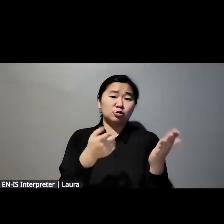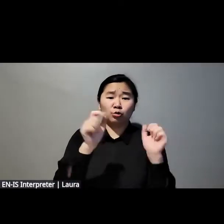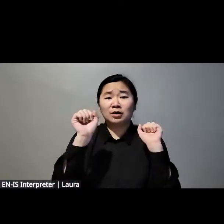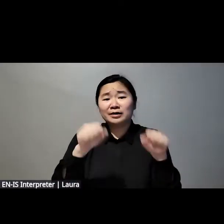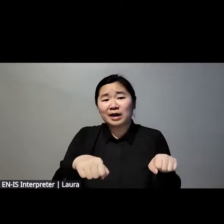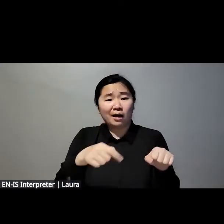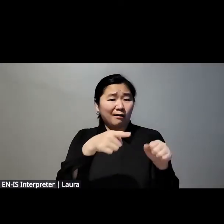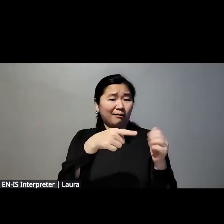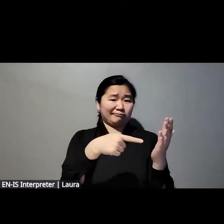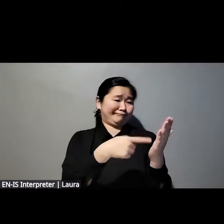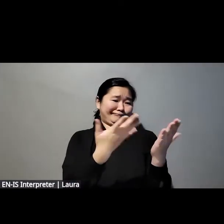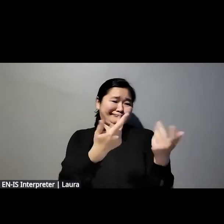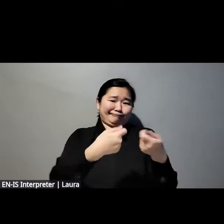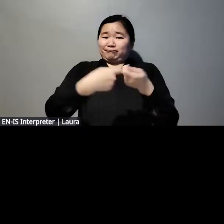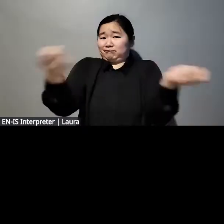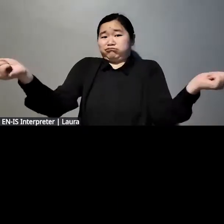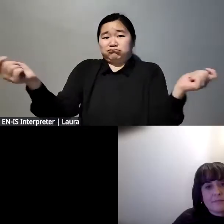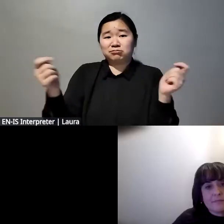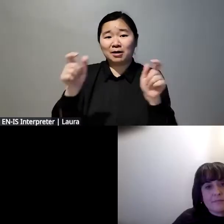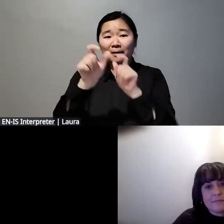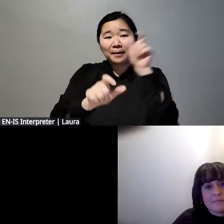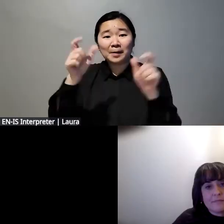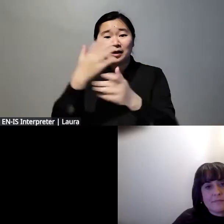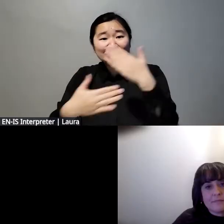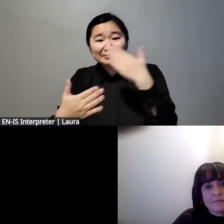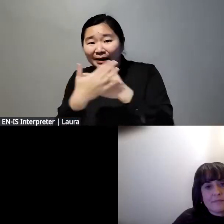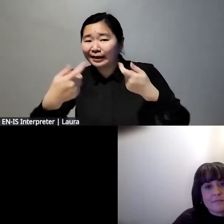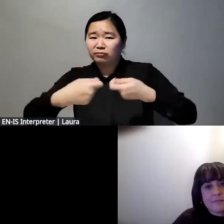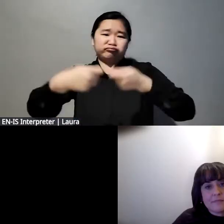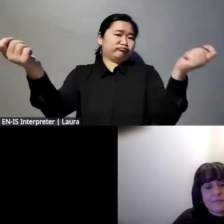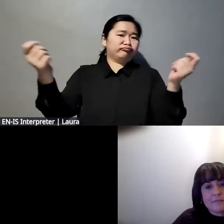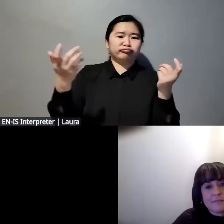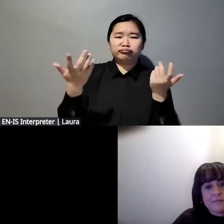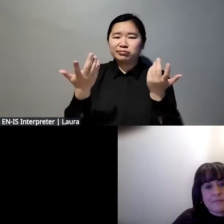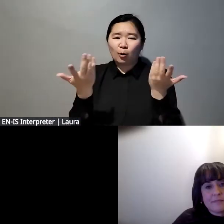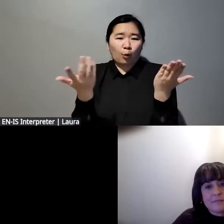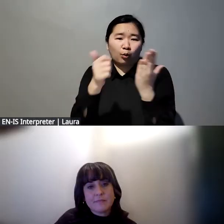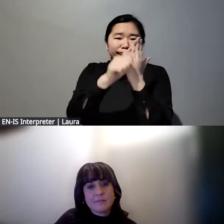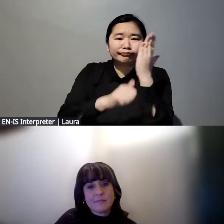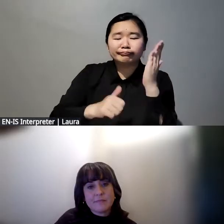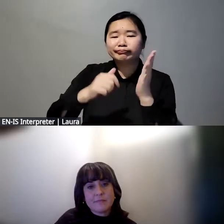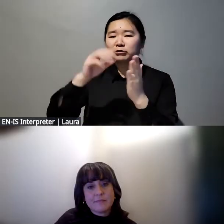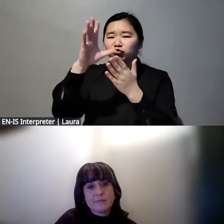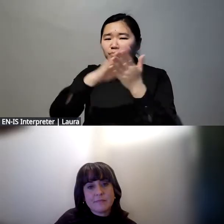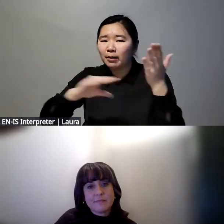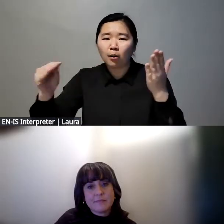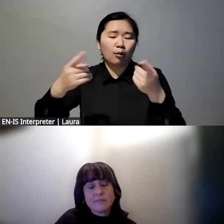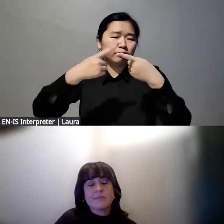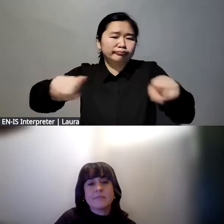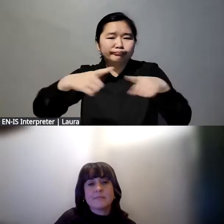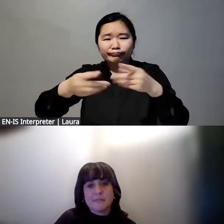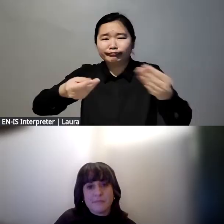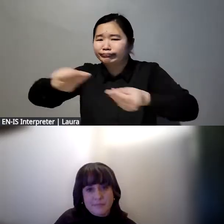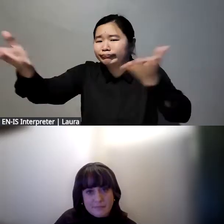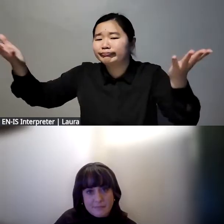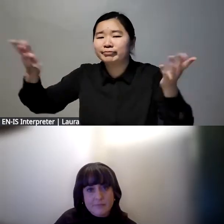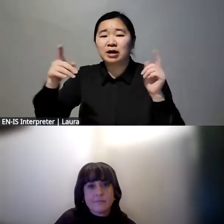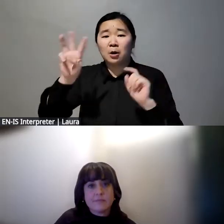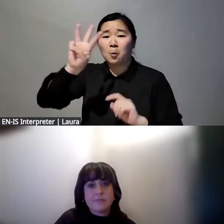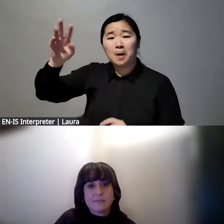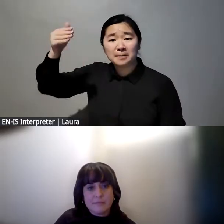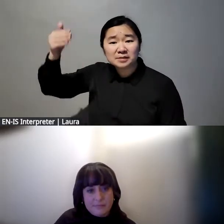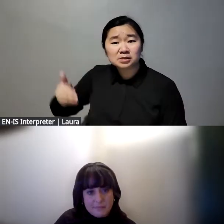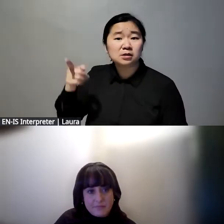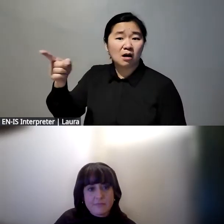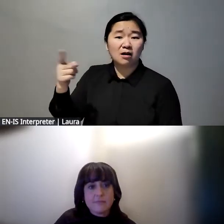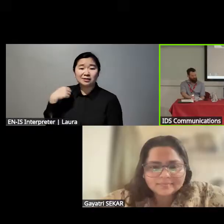this meeting, I'd say a big thanks actually to another person in the room, to Mary Wickington, who has been a real